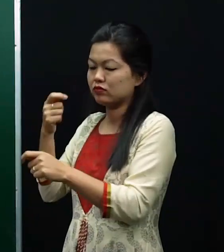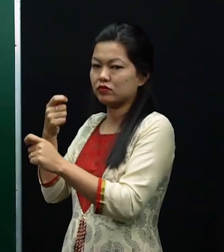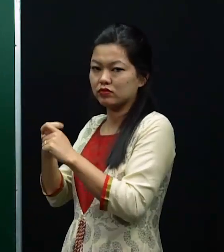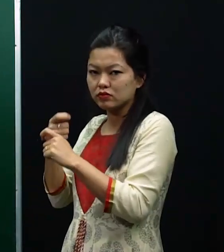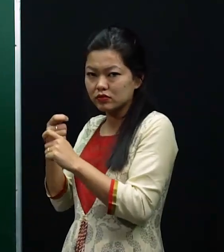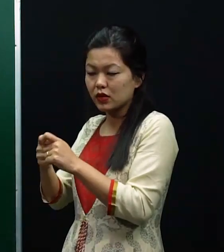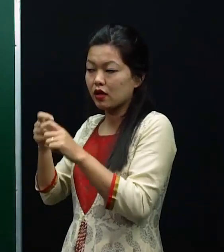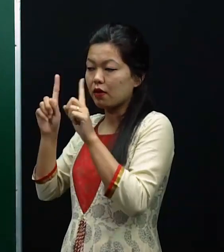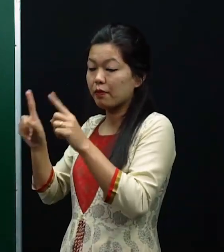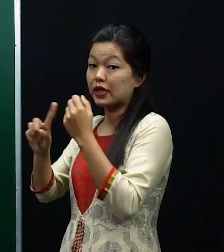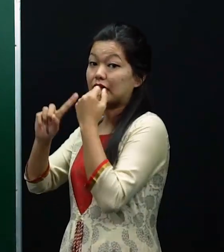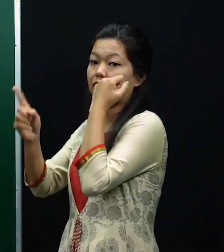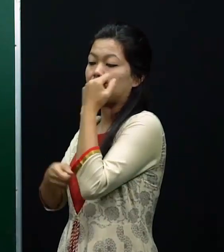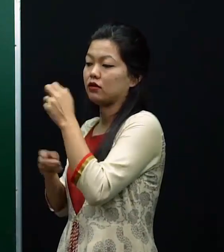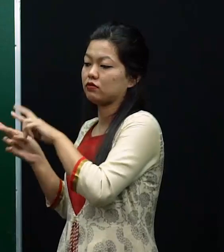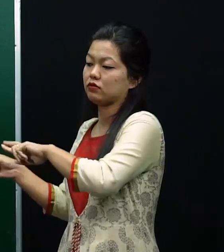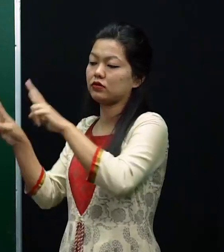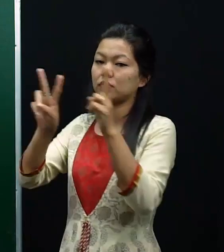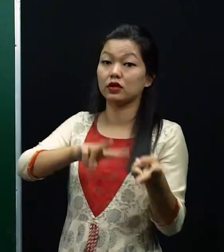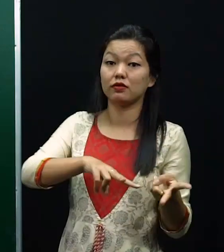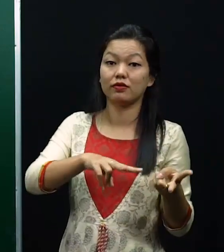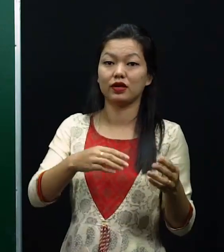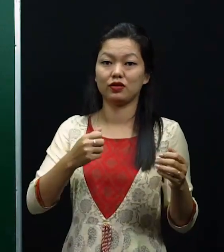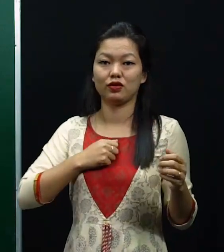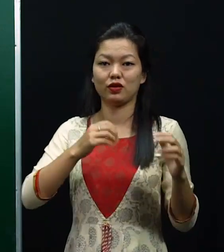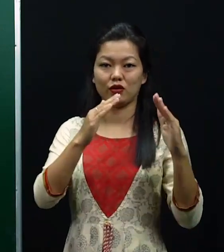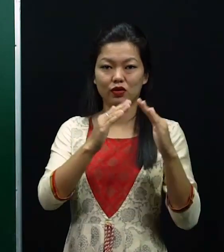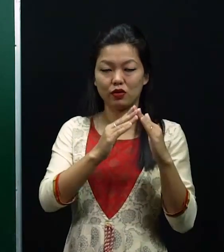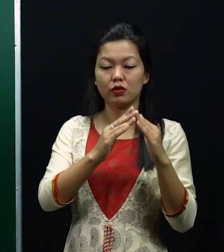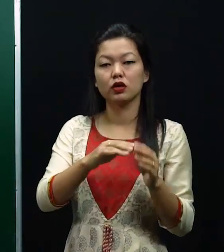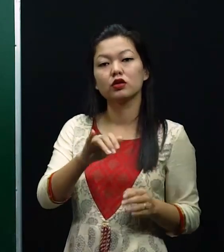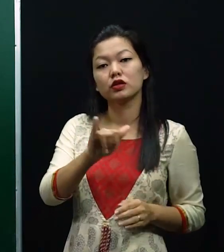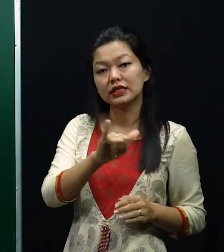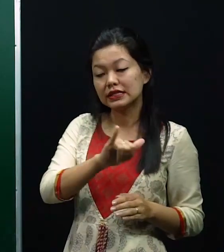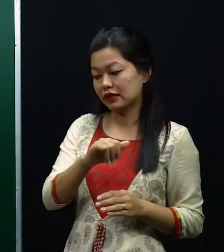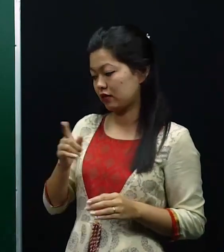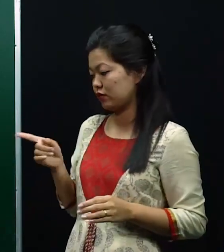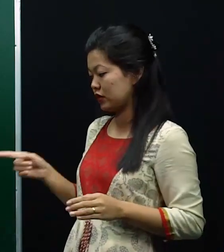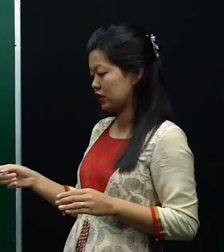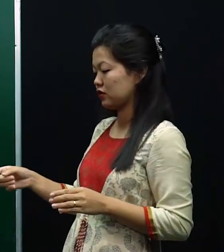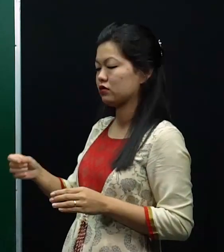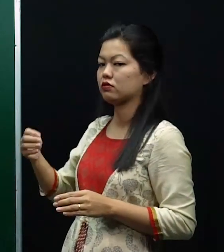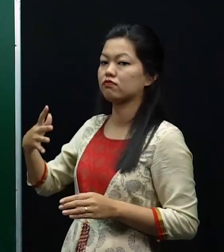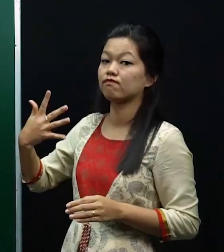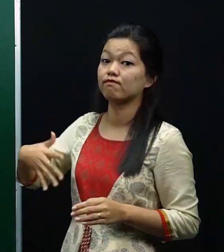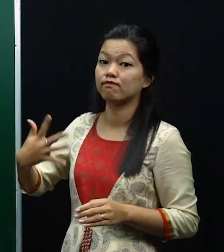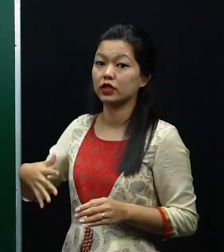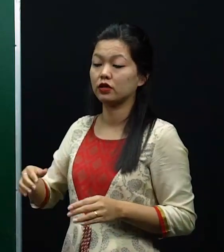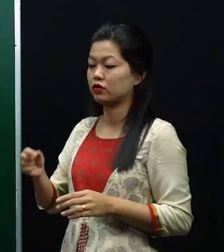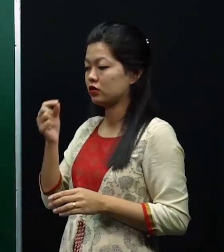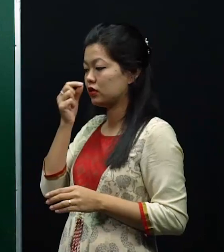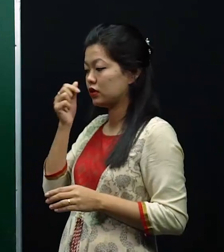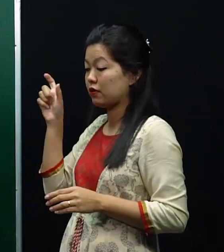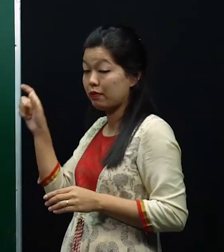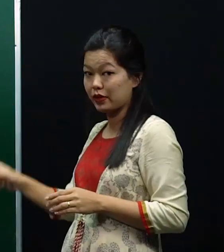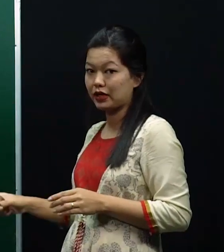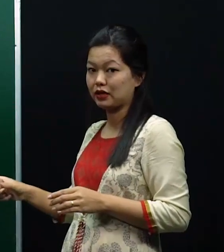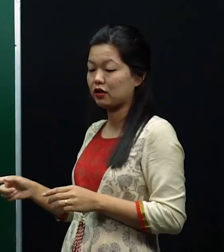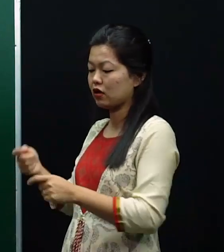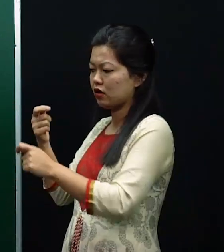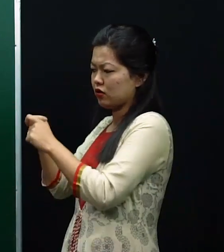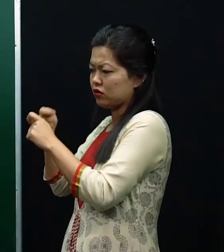live, or in short, our native places. We say that nothing can replace our native places. No matter how